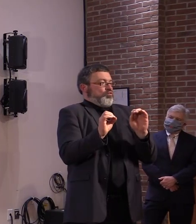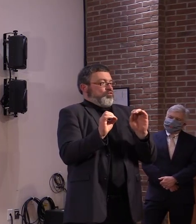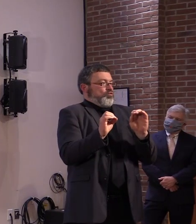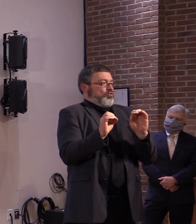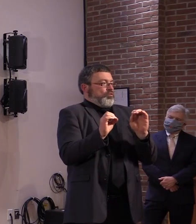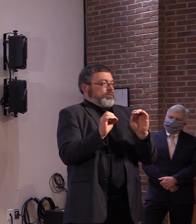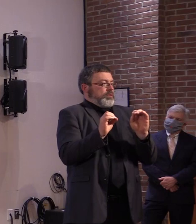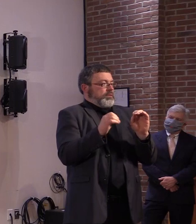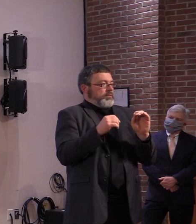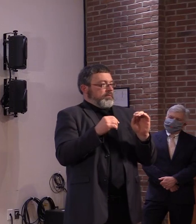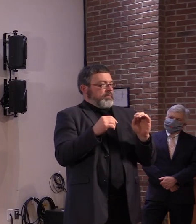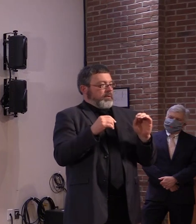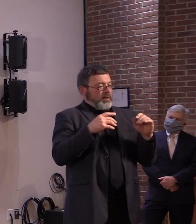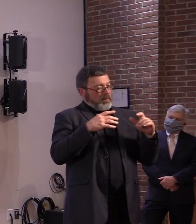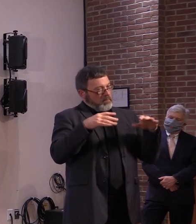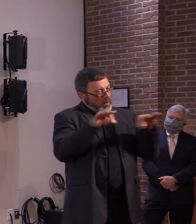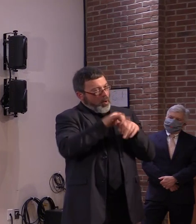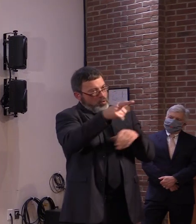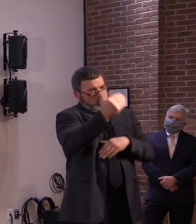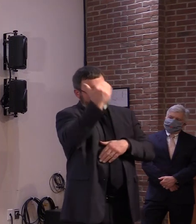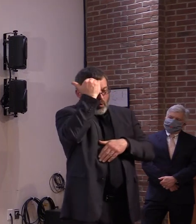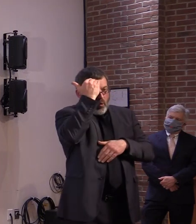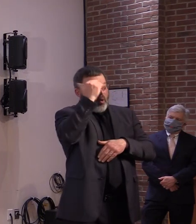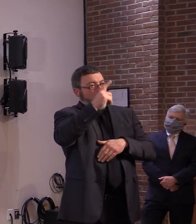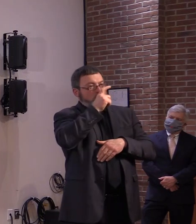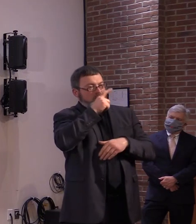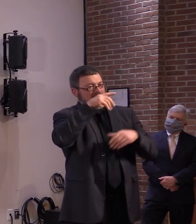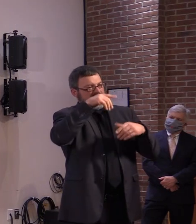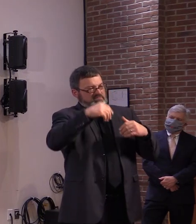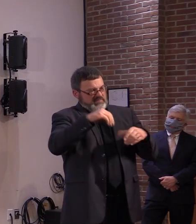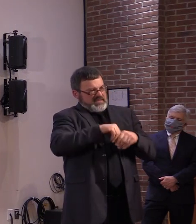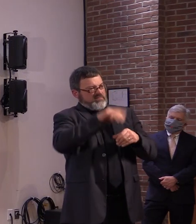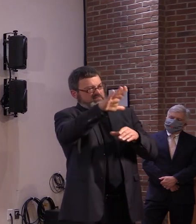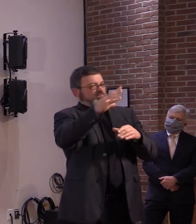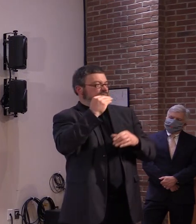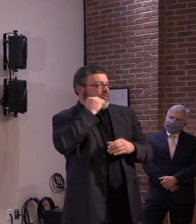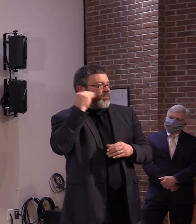I mean, it's an advisory. It's not a mandate.